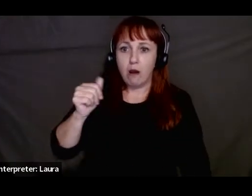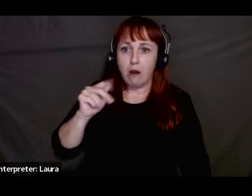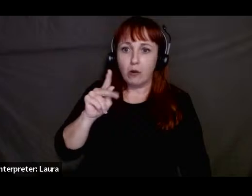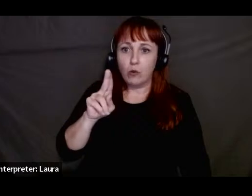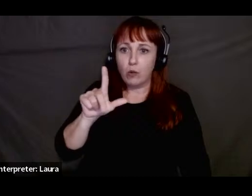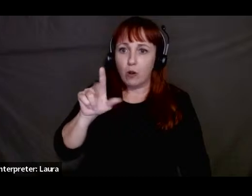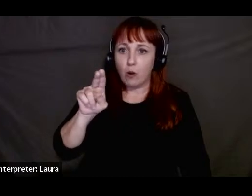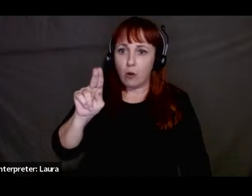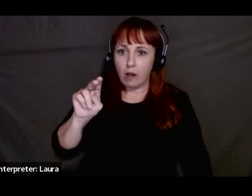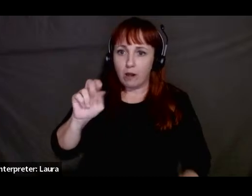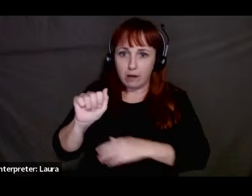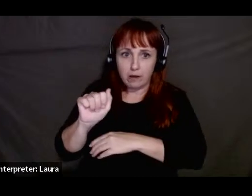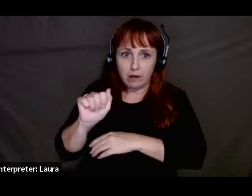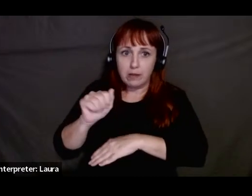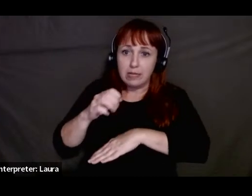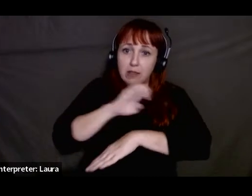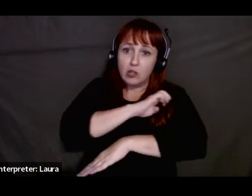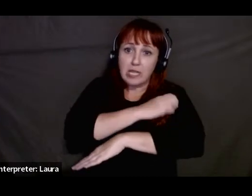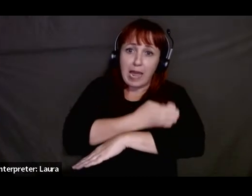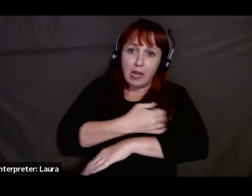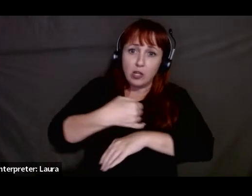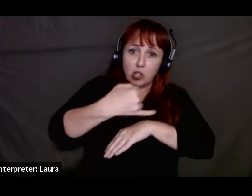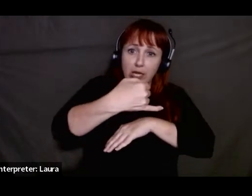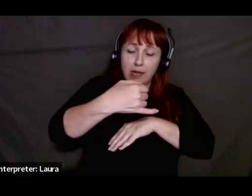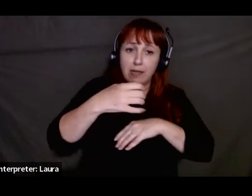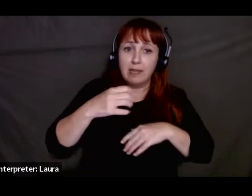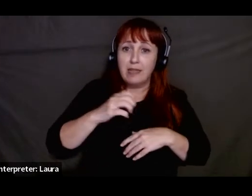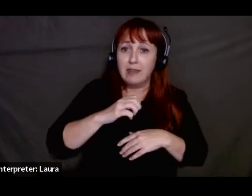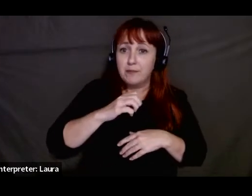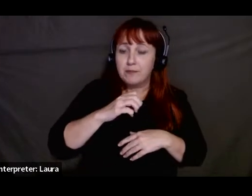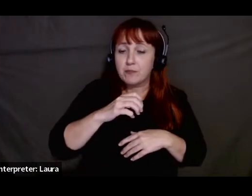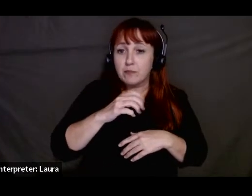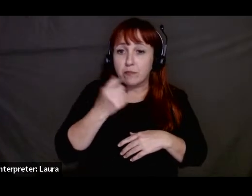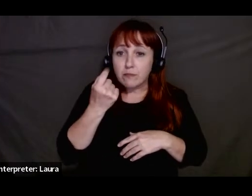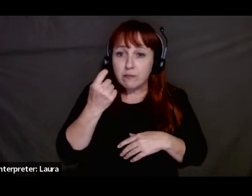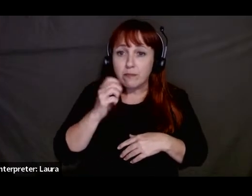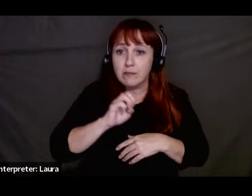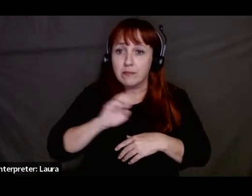There's energy lines that run east, west.